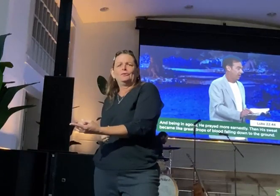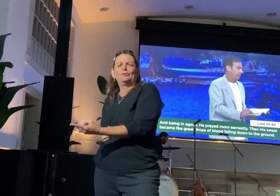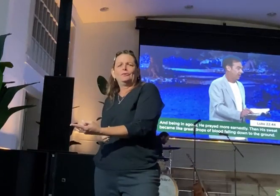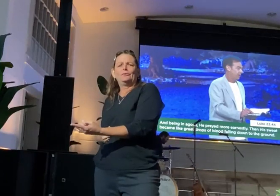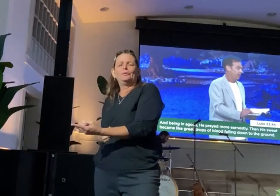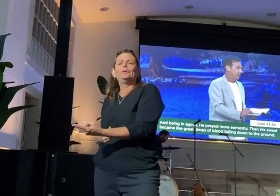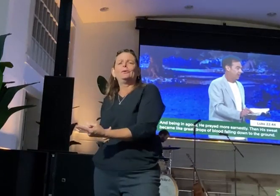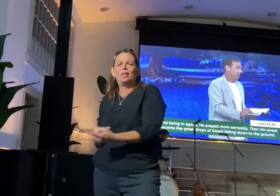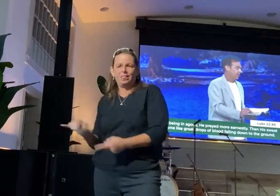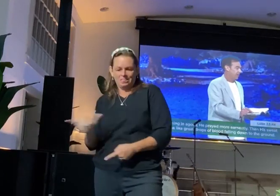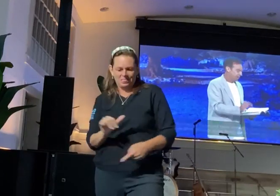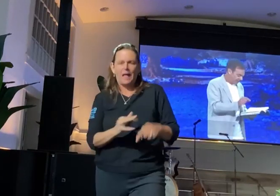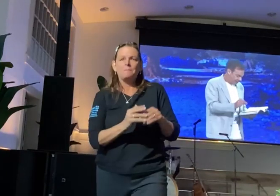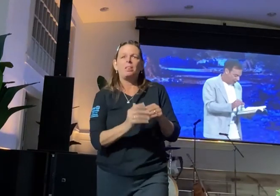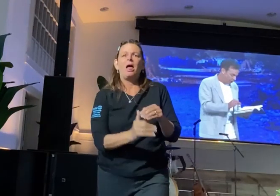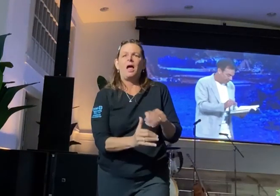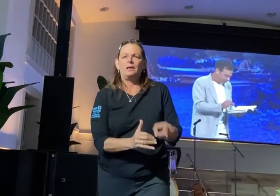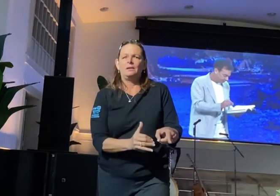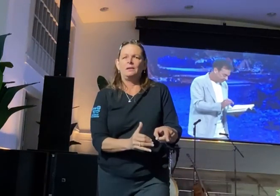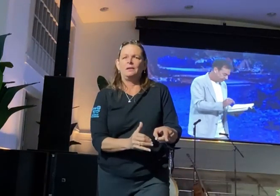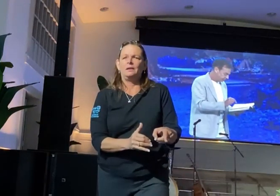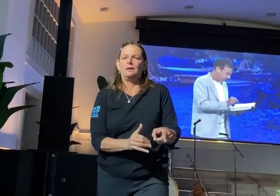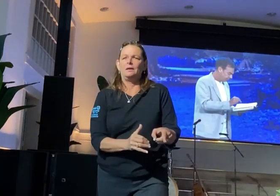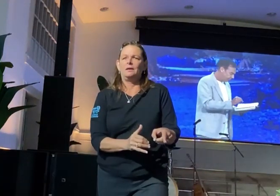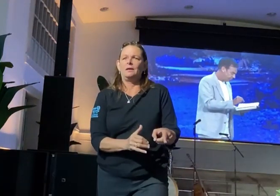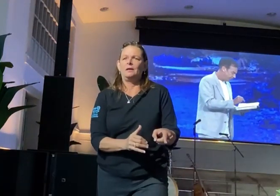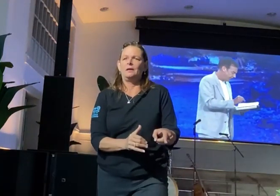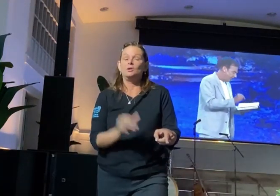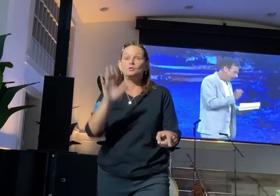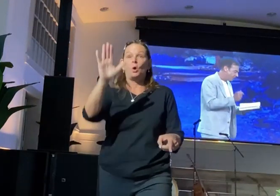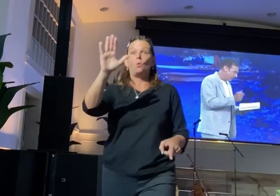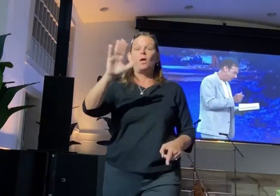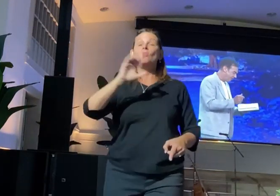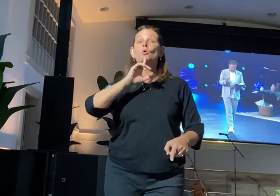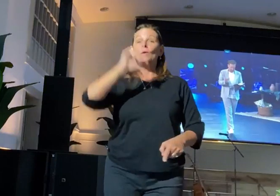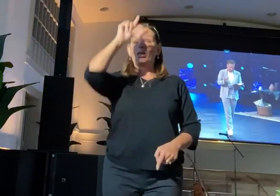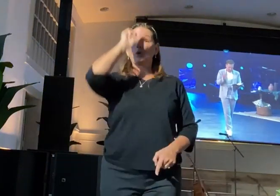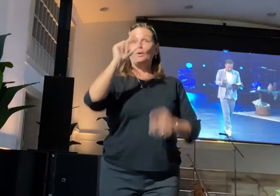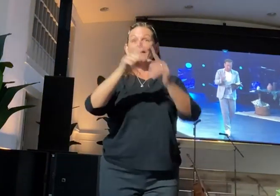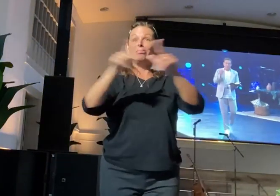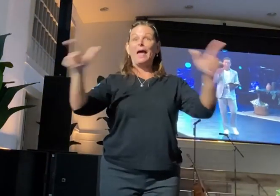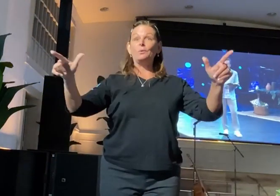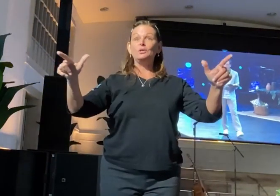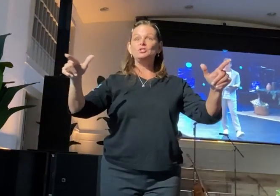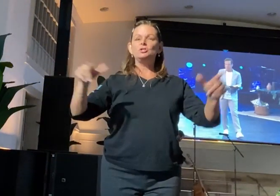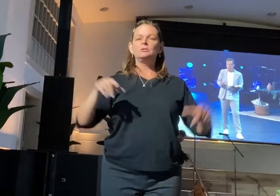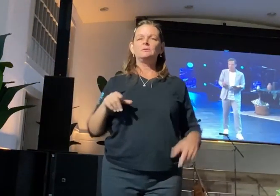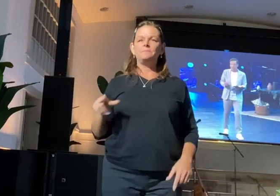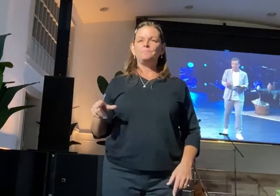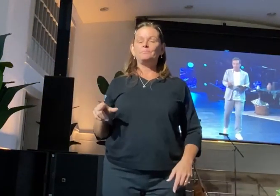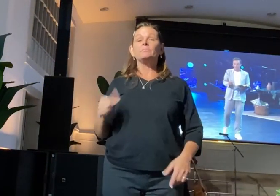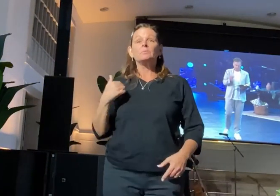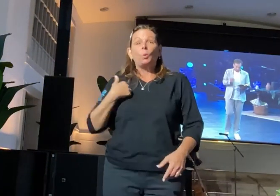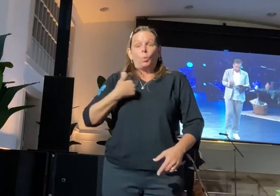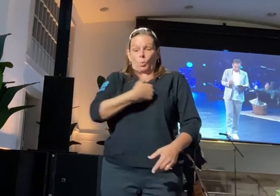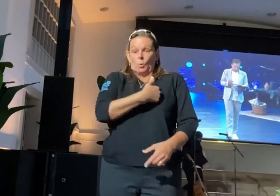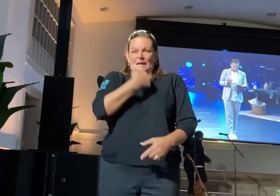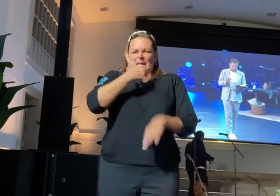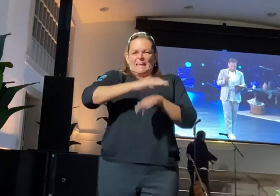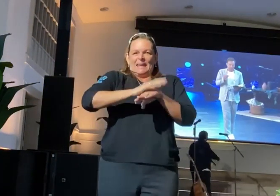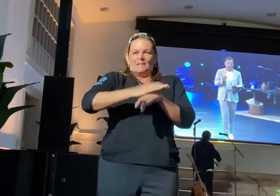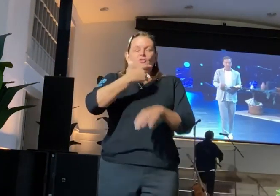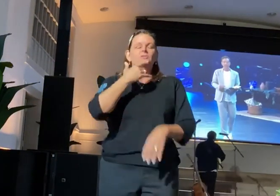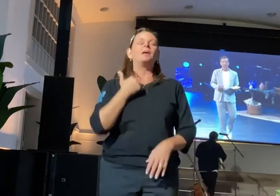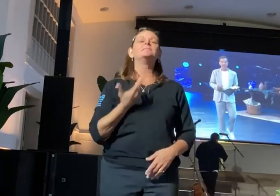not there. Wow. And so it would actually translate, his sweat became